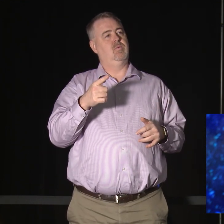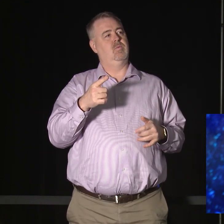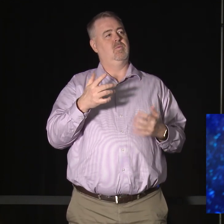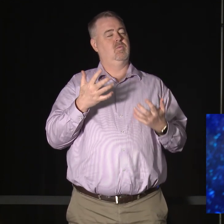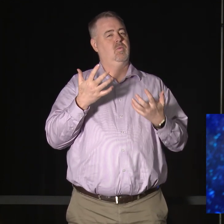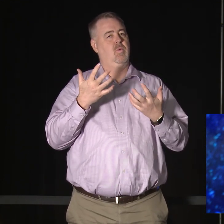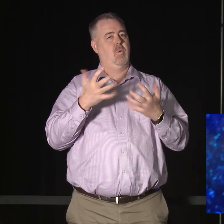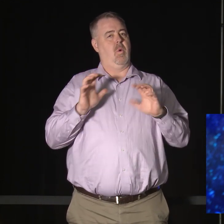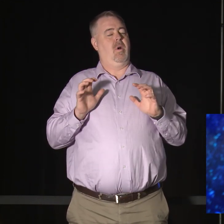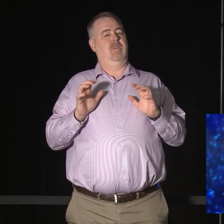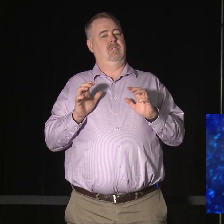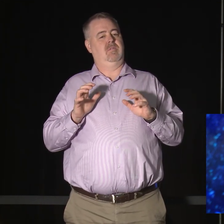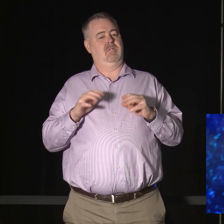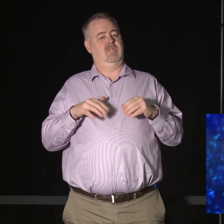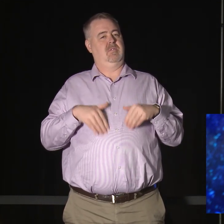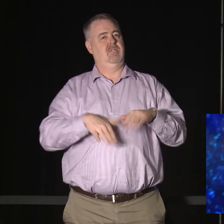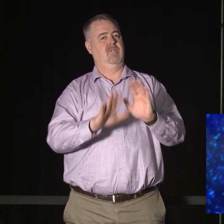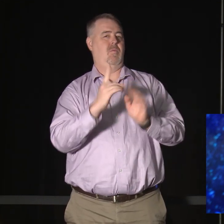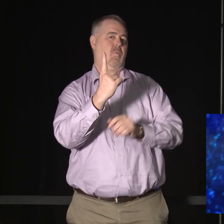1 year?